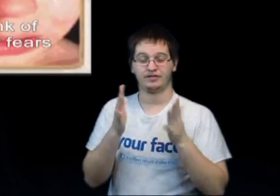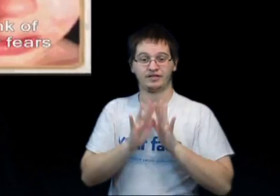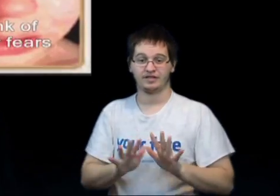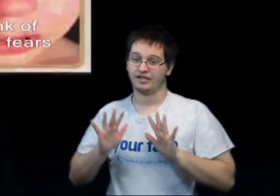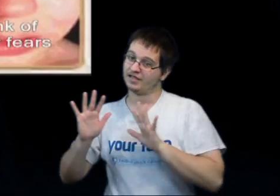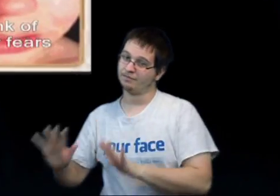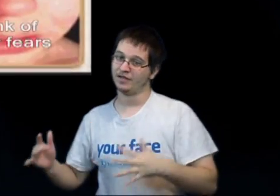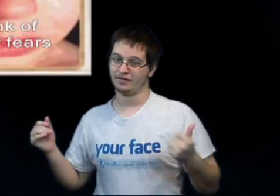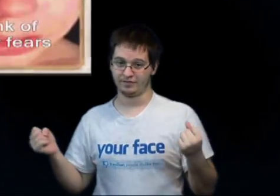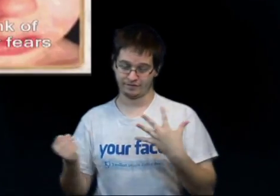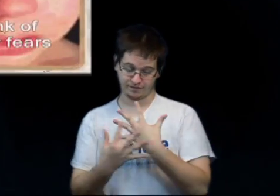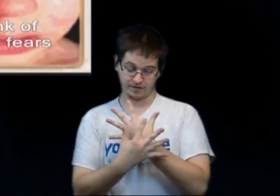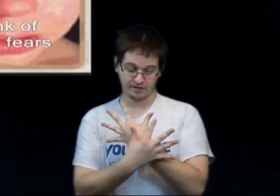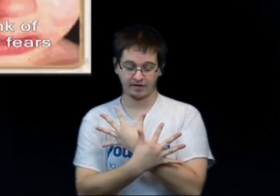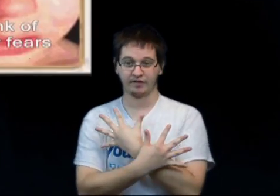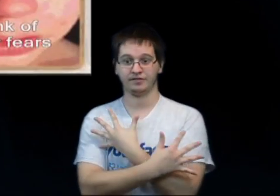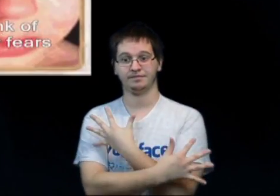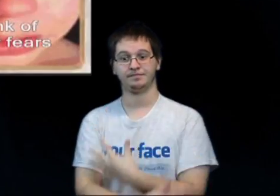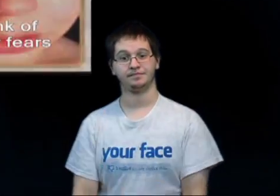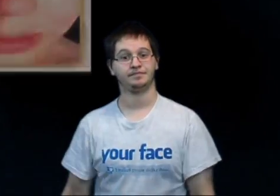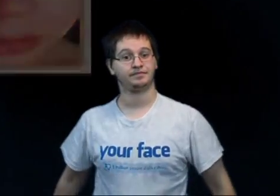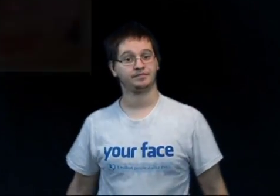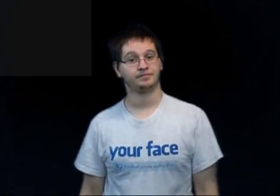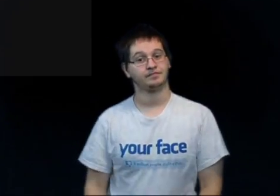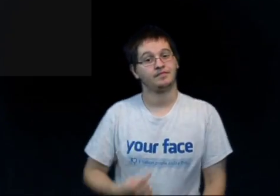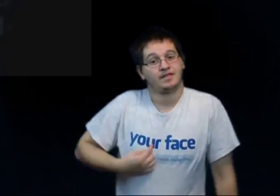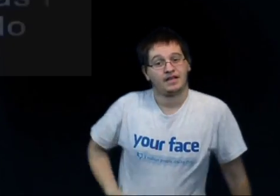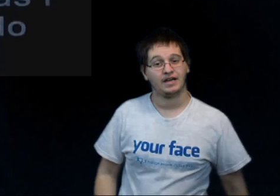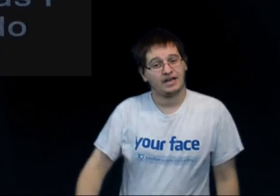think of ways to calm her fears